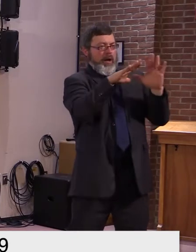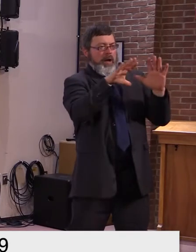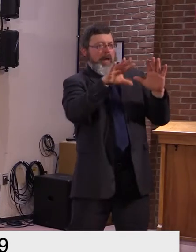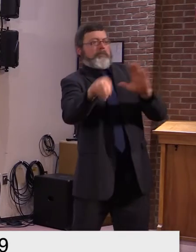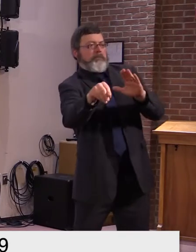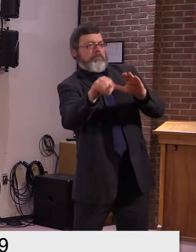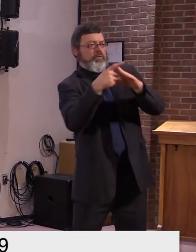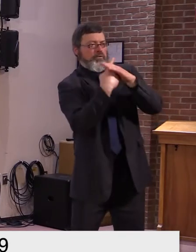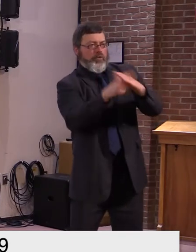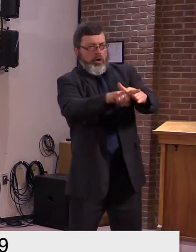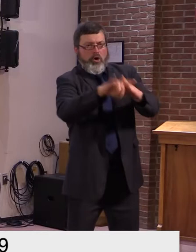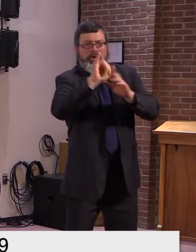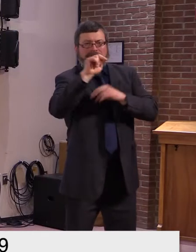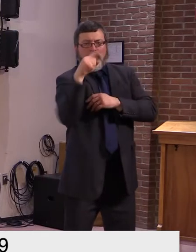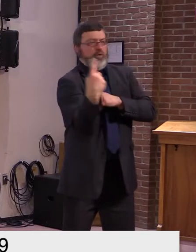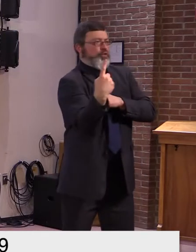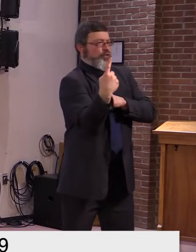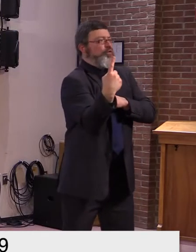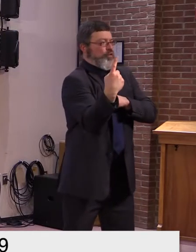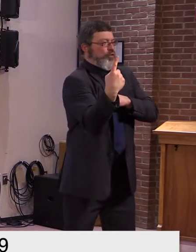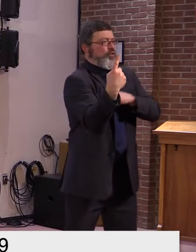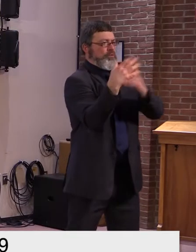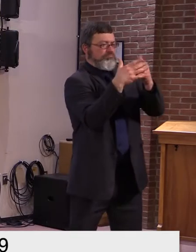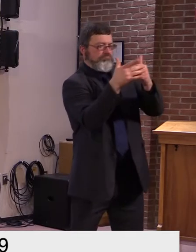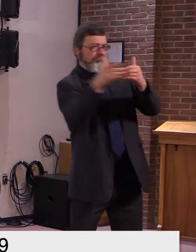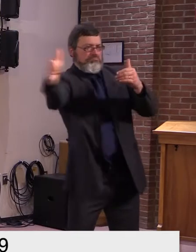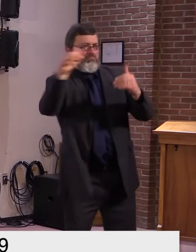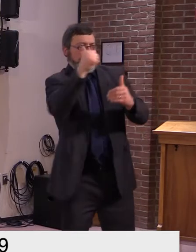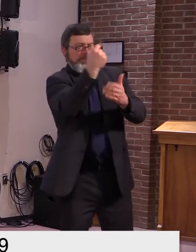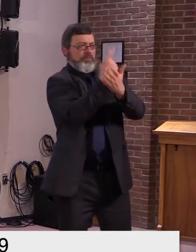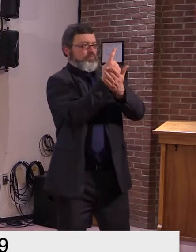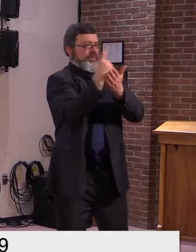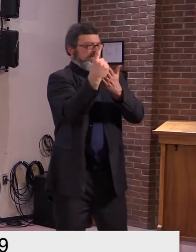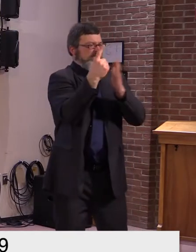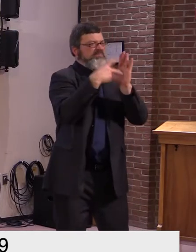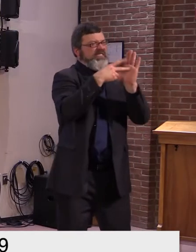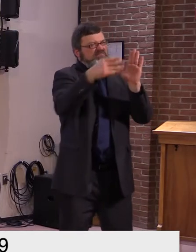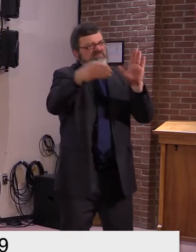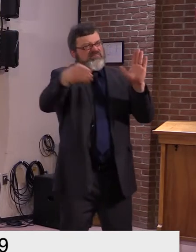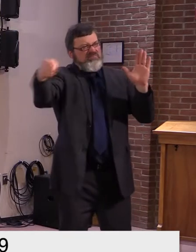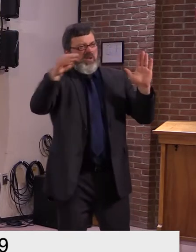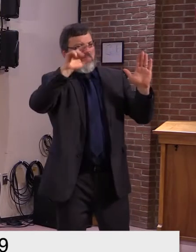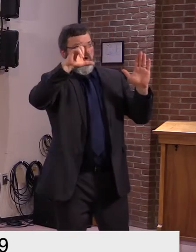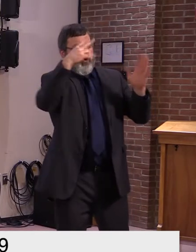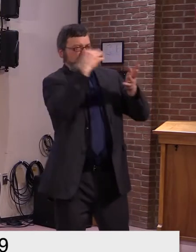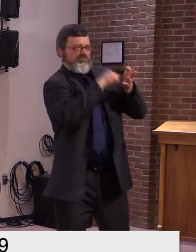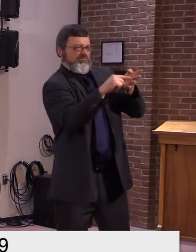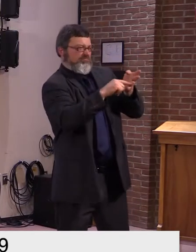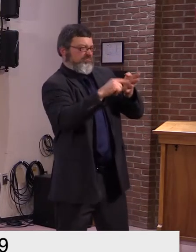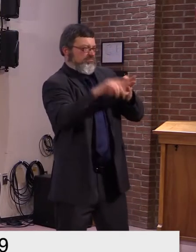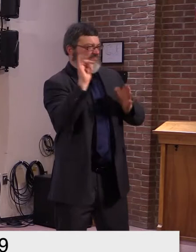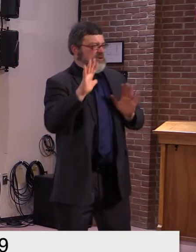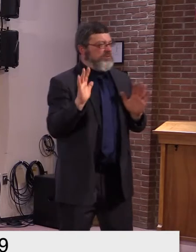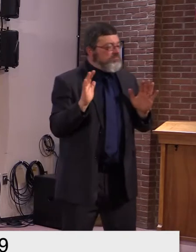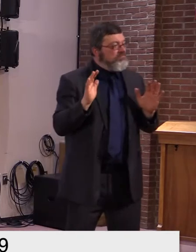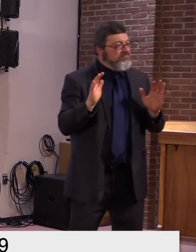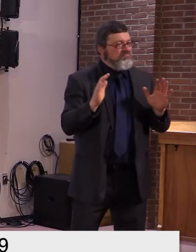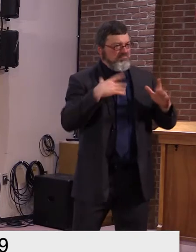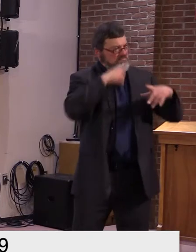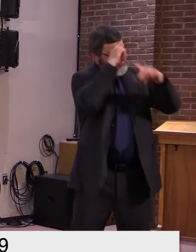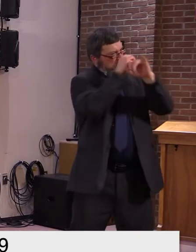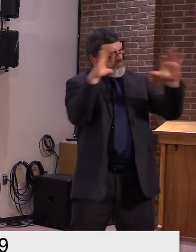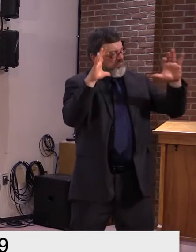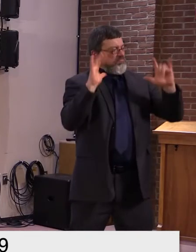unemployment. There's direct payments in this bill. In the original bill, it was $1,200 per individual, up to $75,000. This